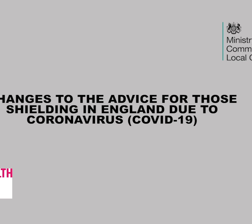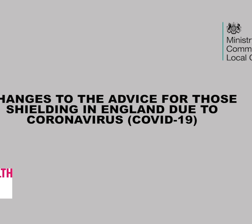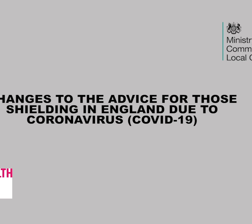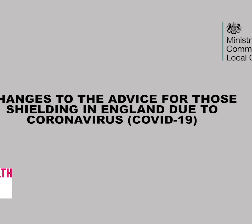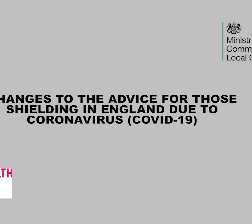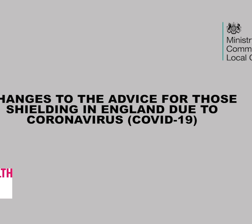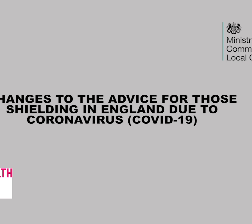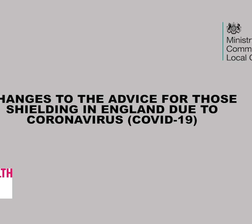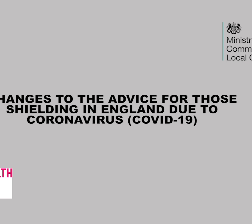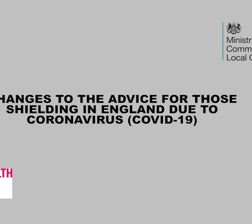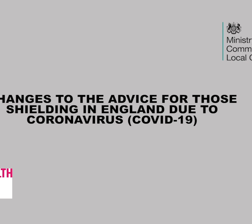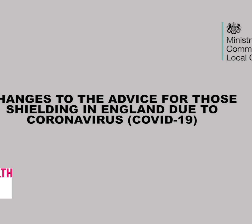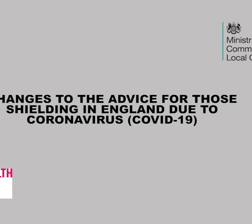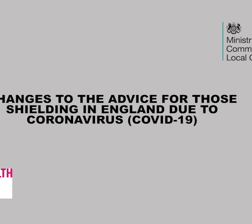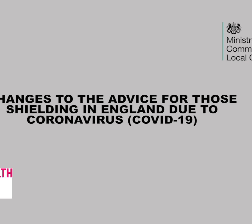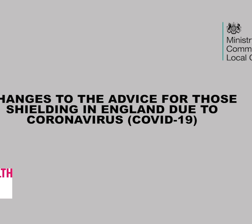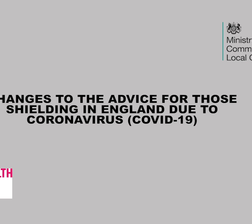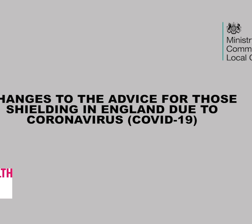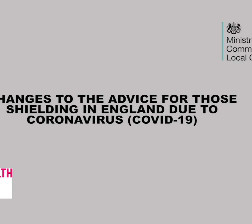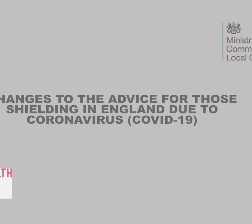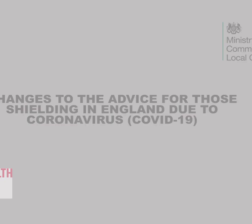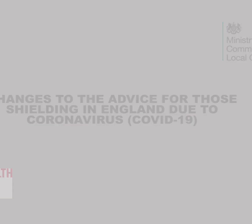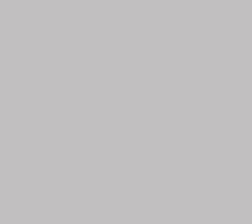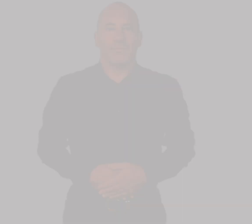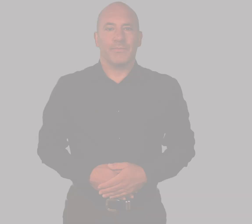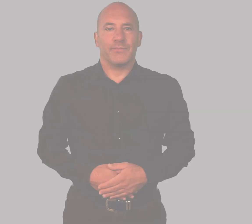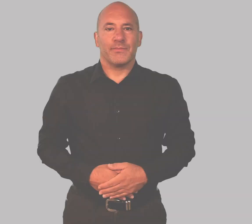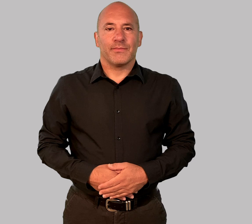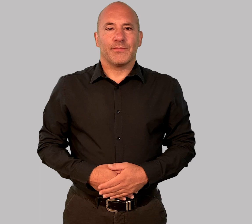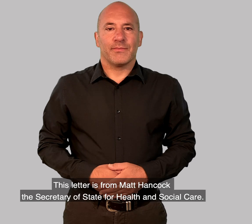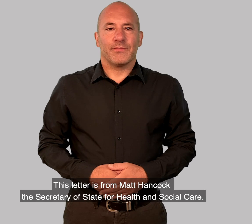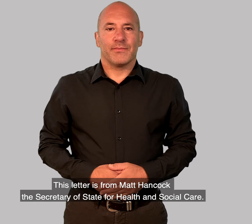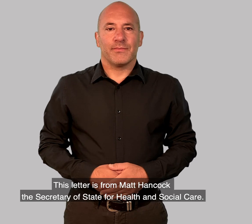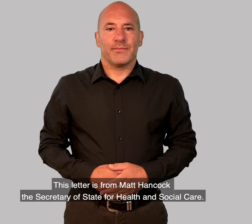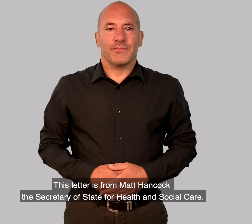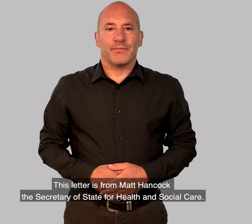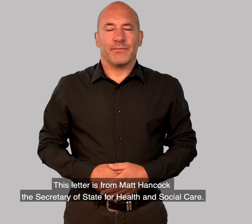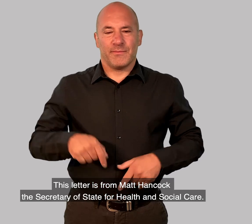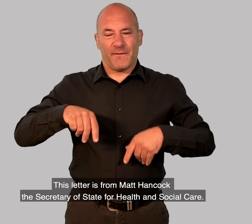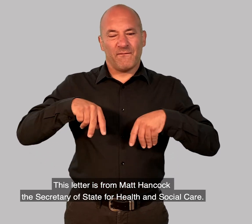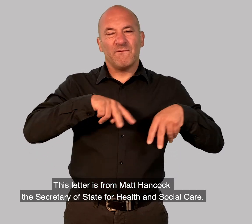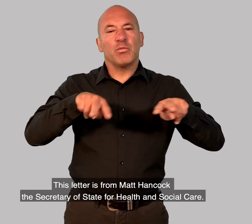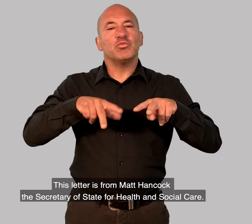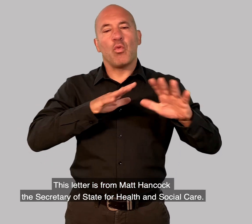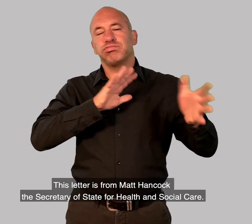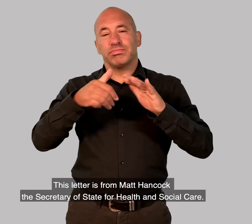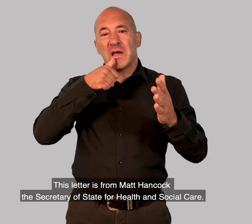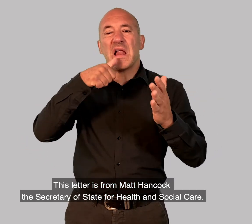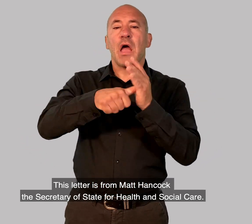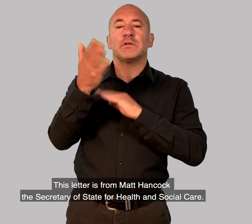Changes to the advice for those shielding in England due to coronavirus. This letter is from Matt Hancock, the